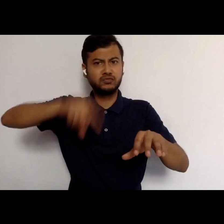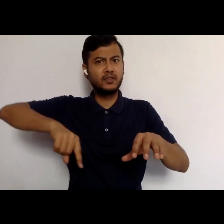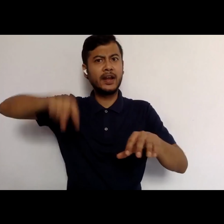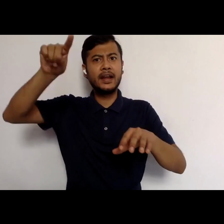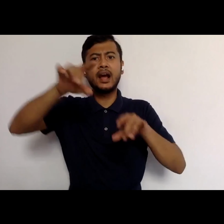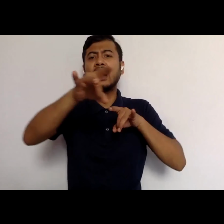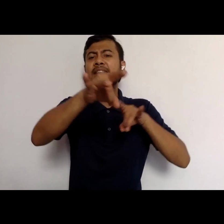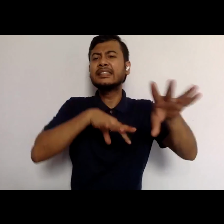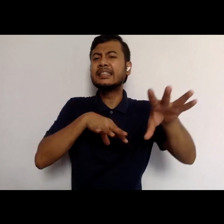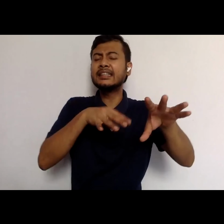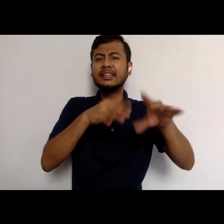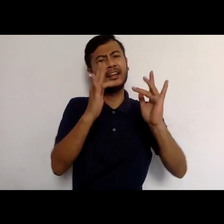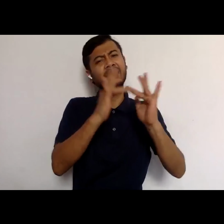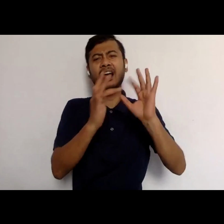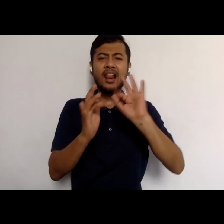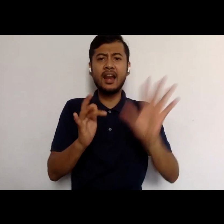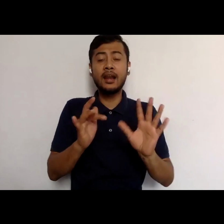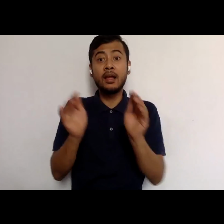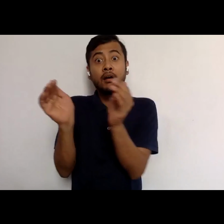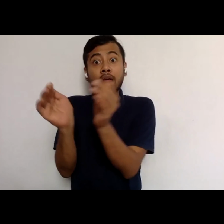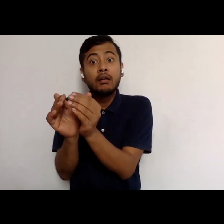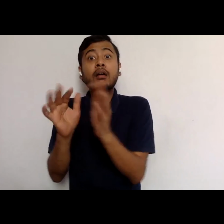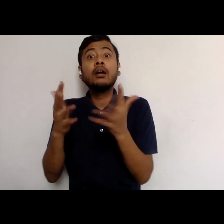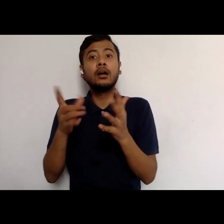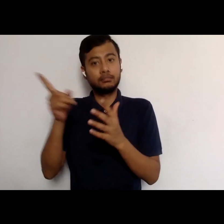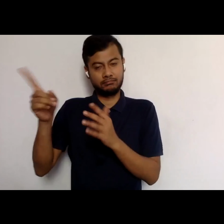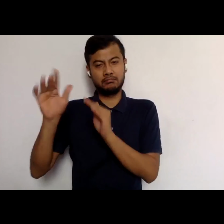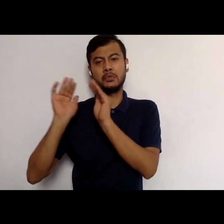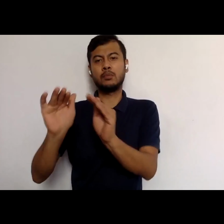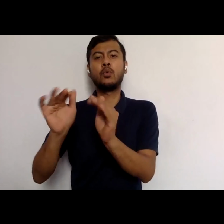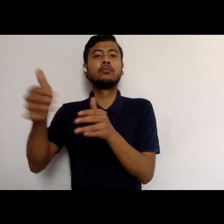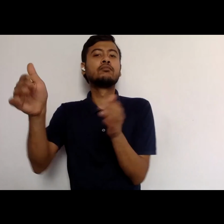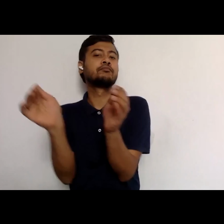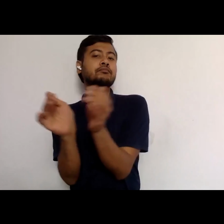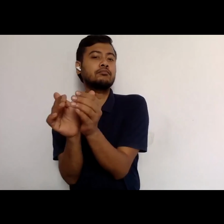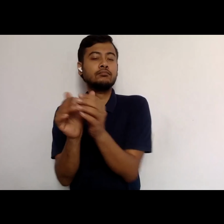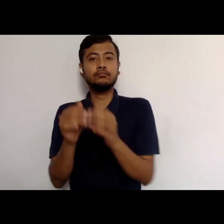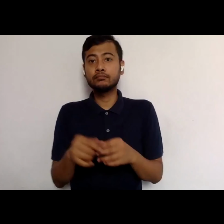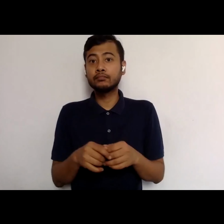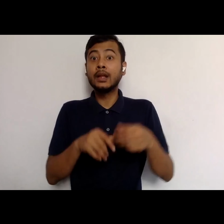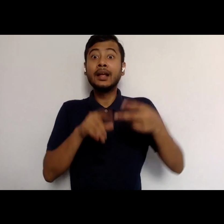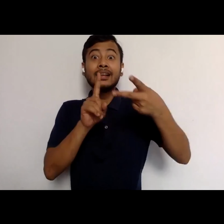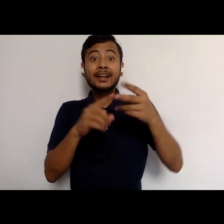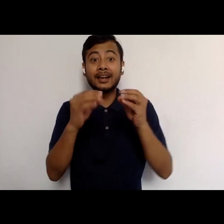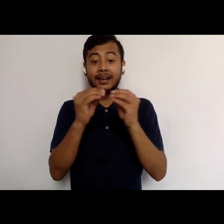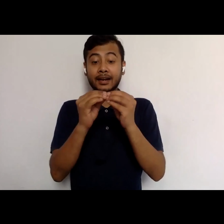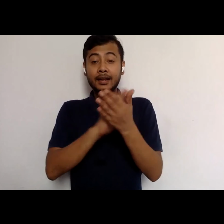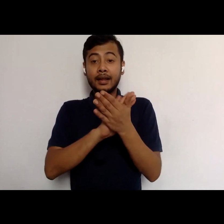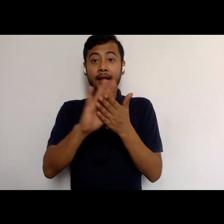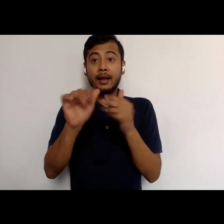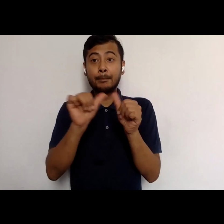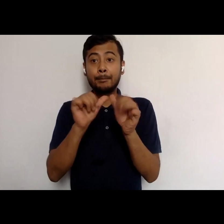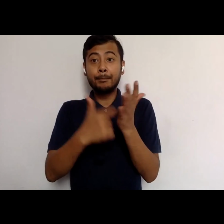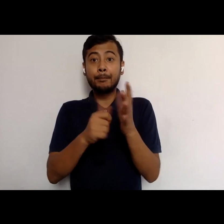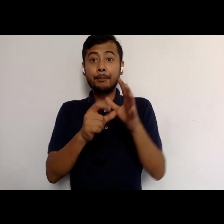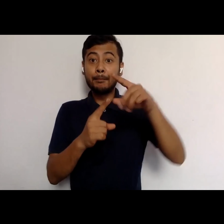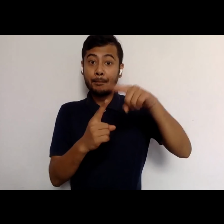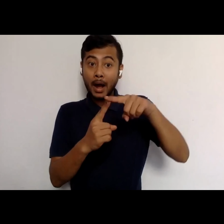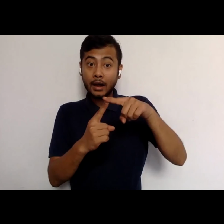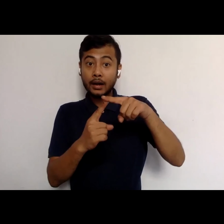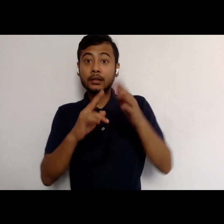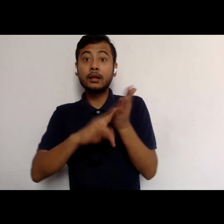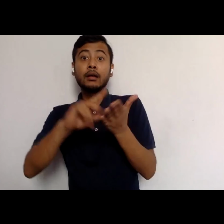As mentioned and explained by Professor Tardinkar, the Wi-Fi link to BharatNet fiber services can be the fastest route